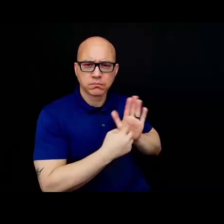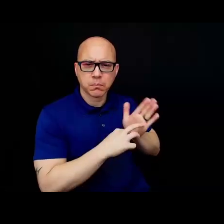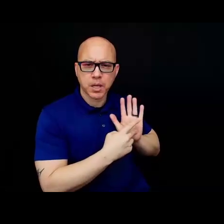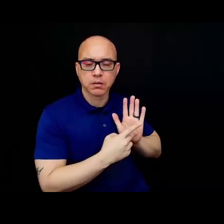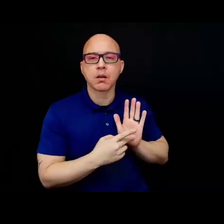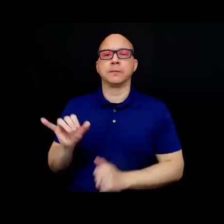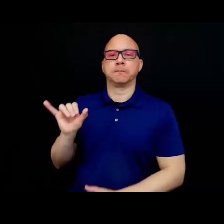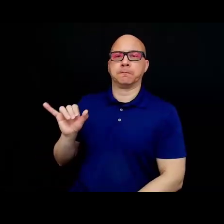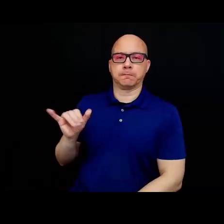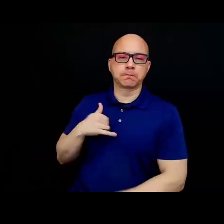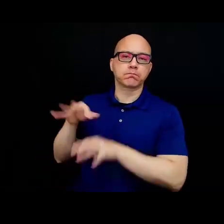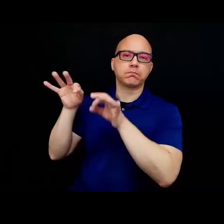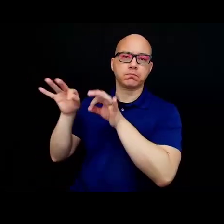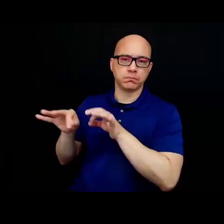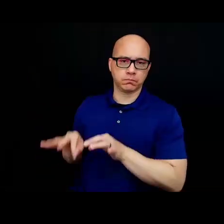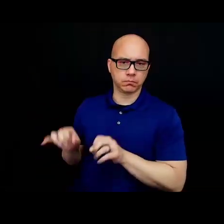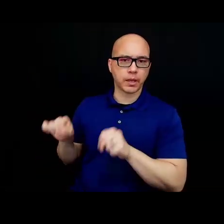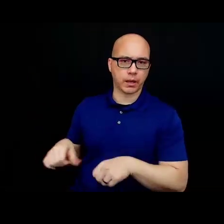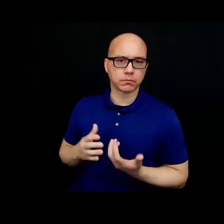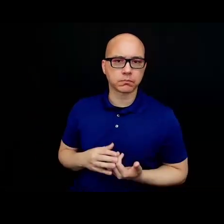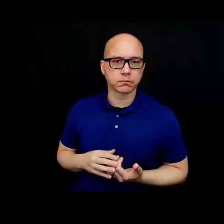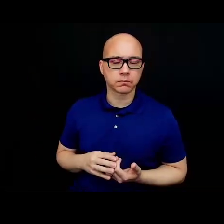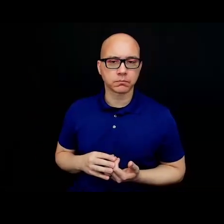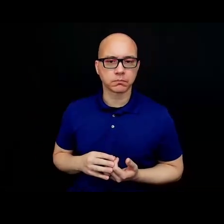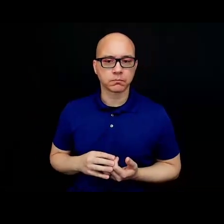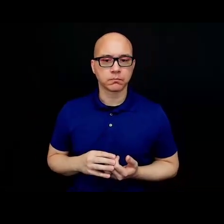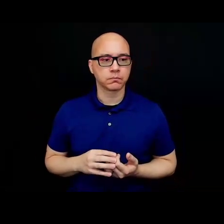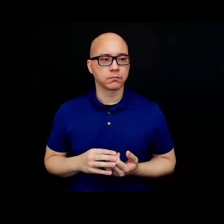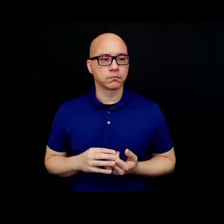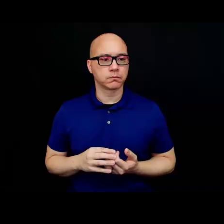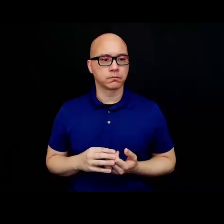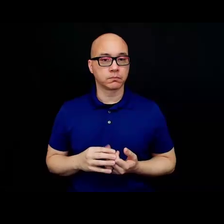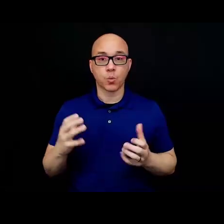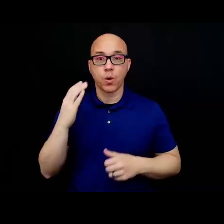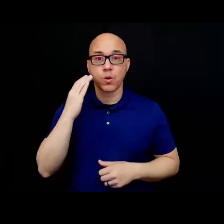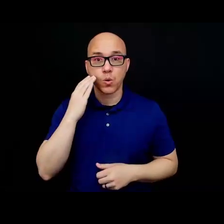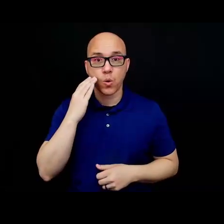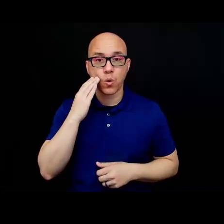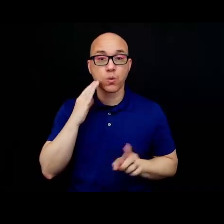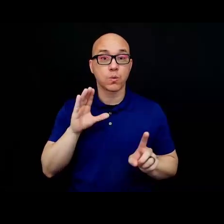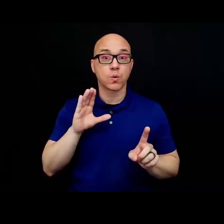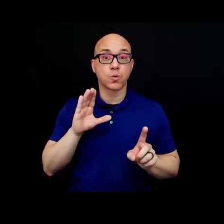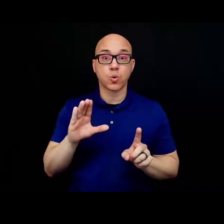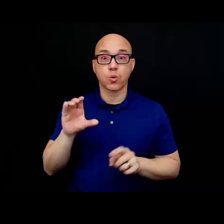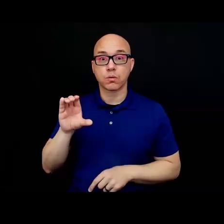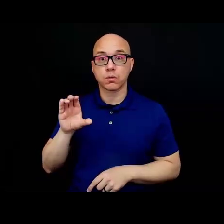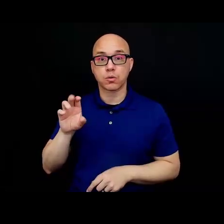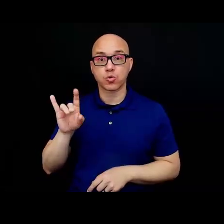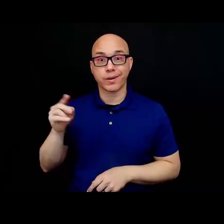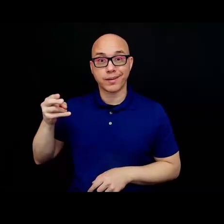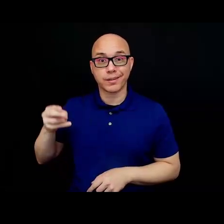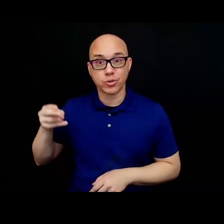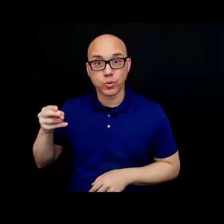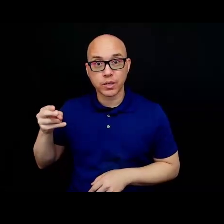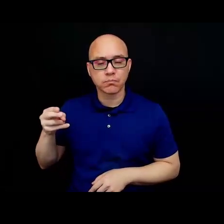irregularities in your credit profile. They want to look at the length of your credit history and the types of credit that you have,